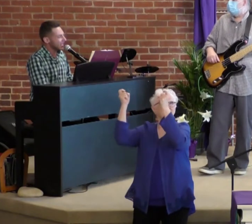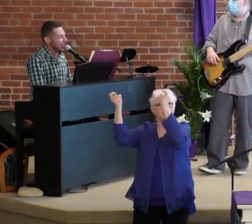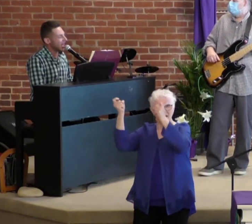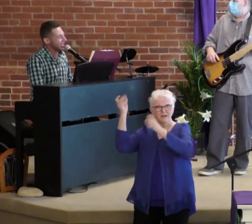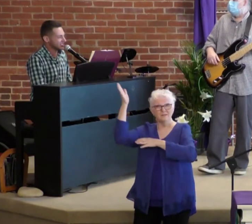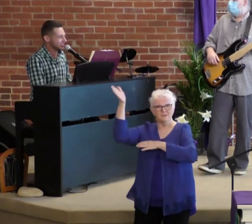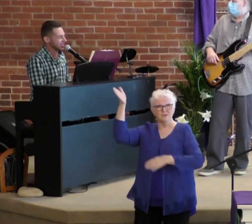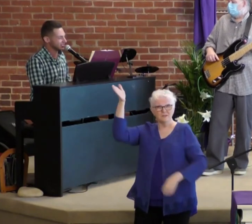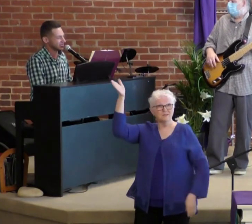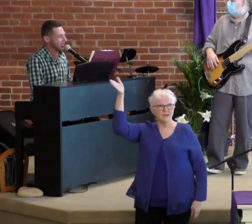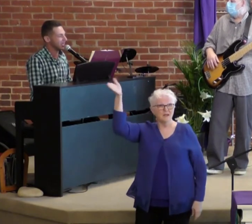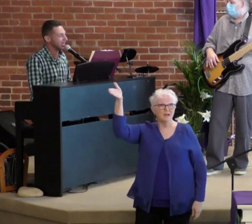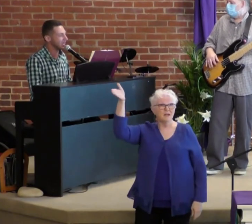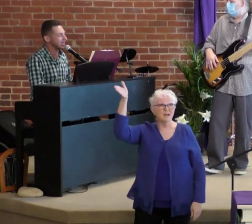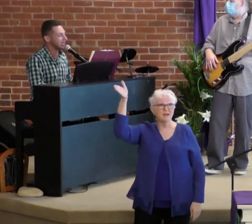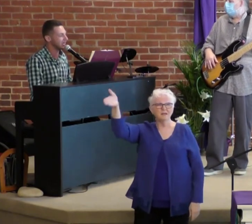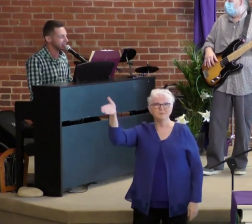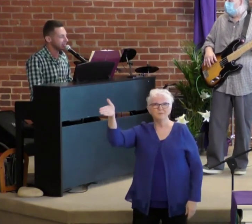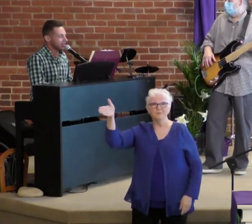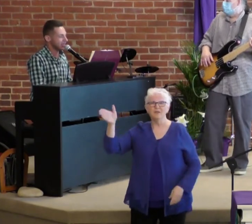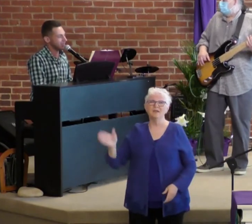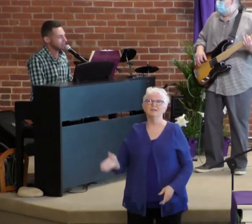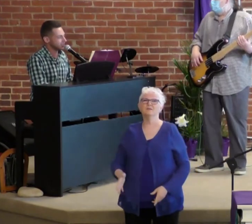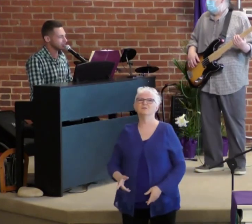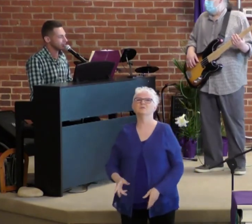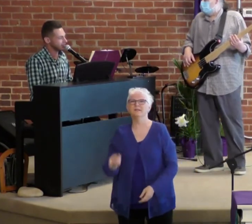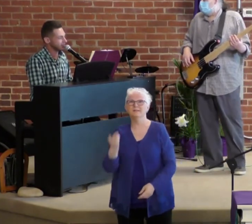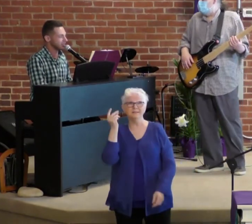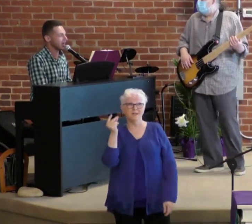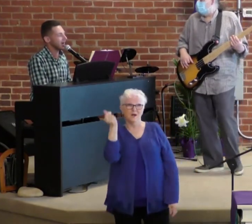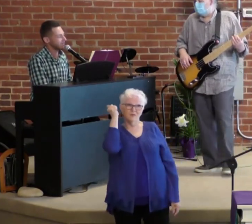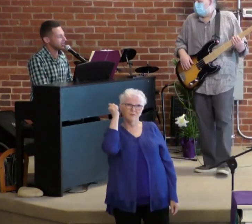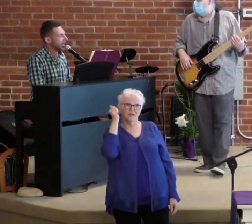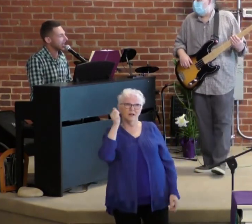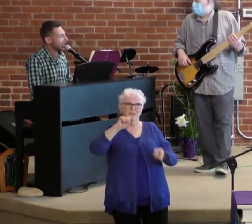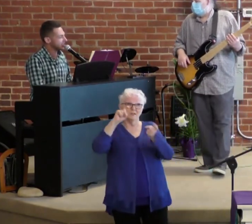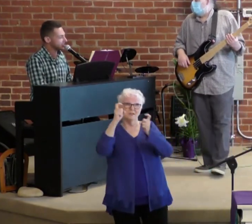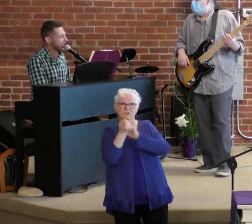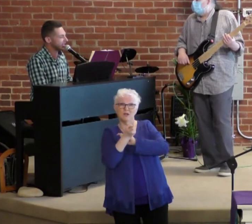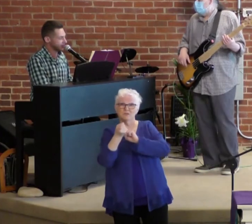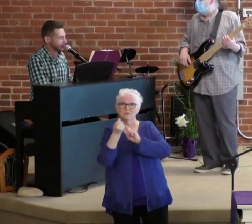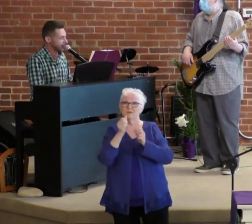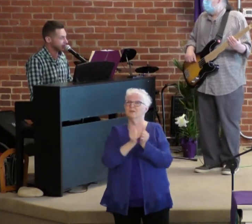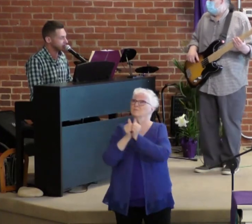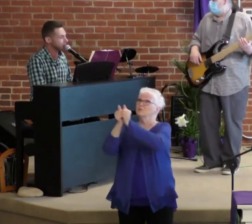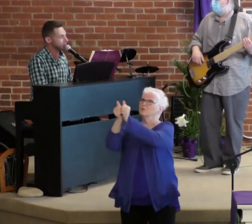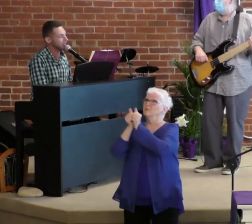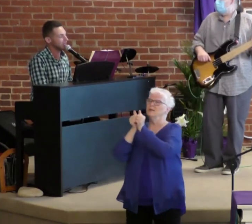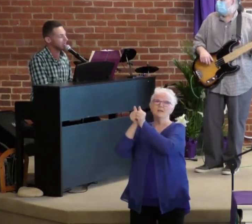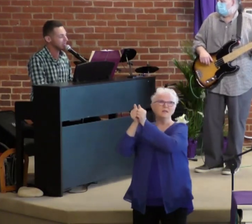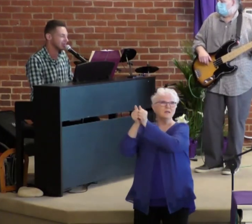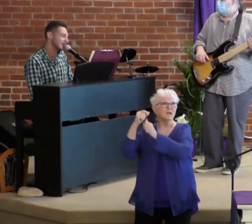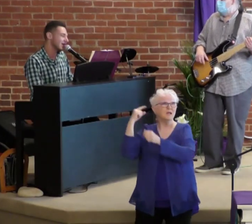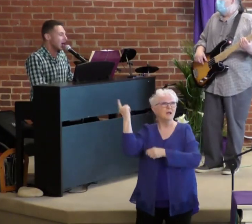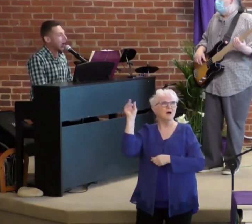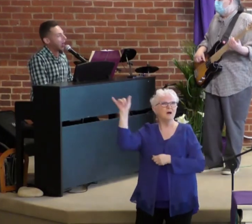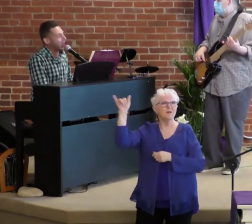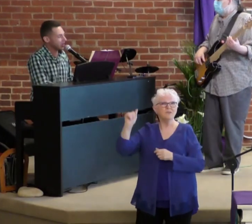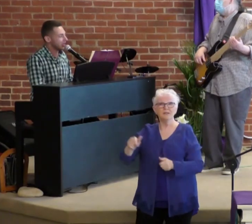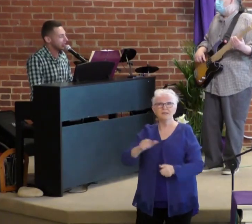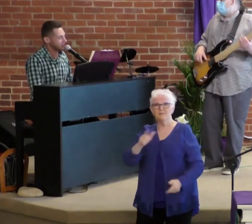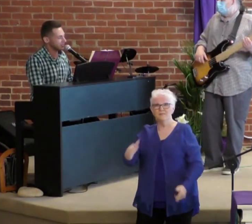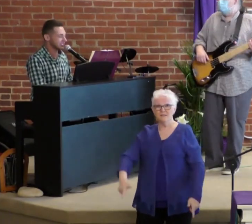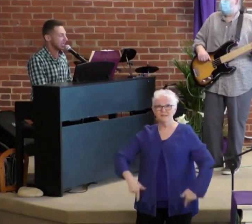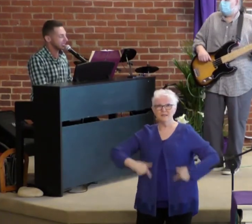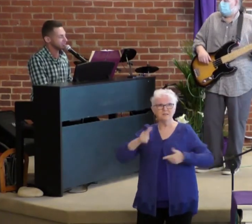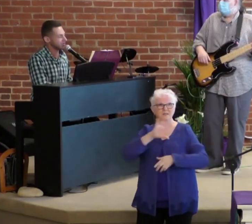jubilee that is just ahead. In the twinkling of an eye, change with them to be all